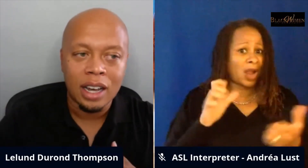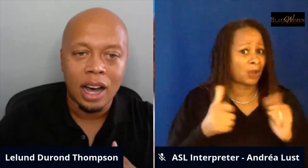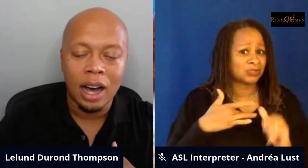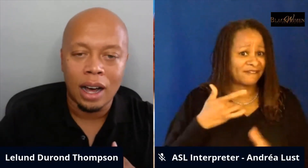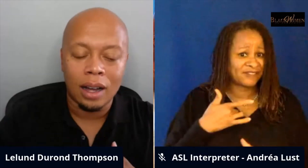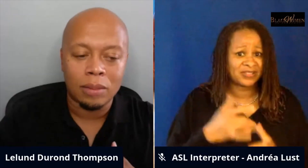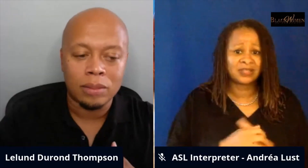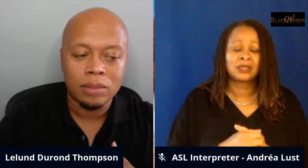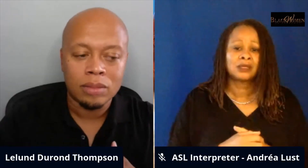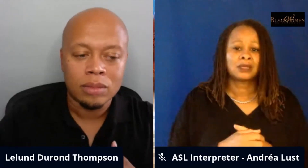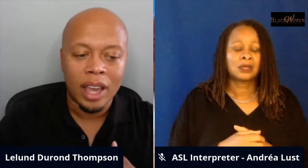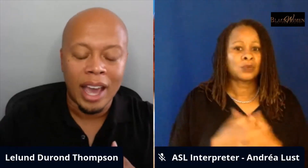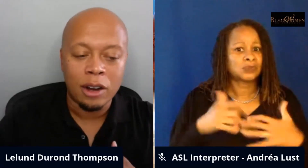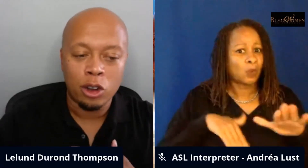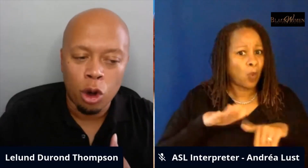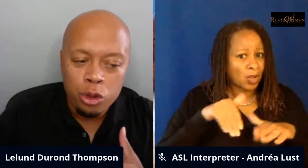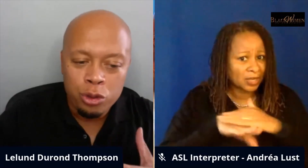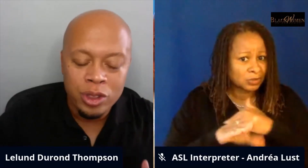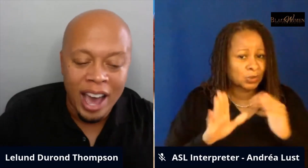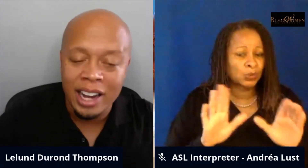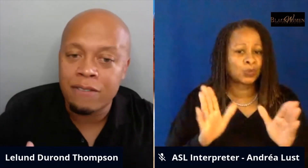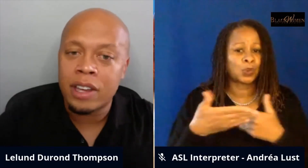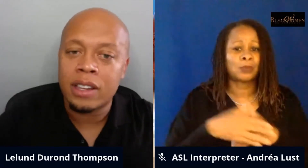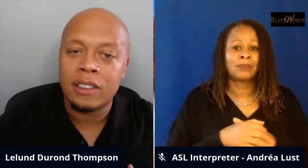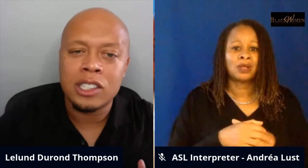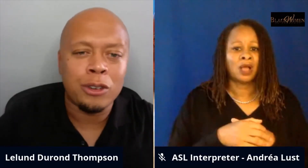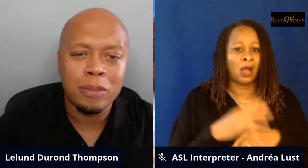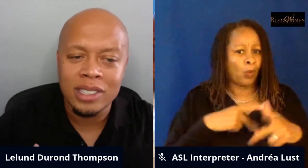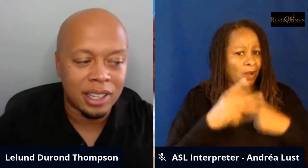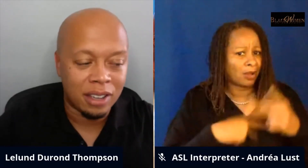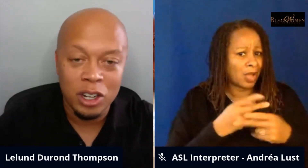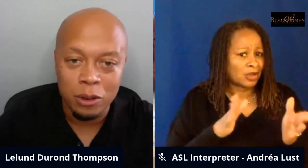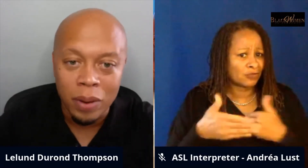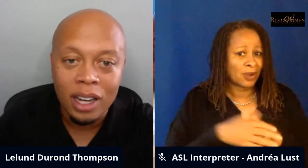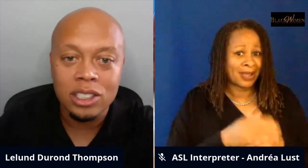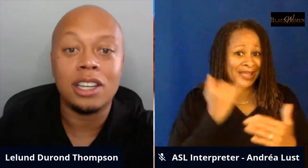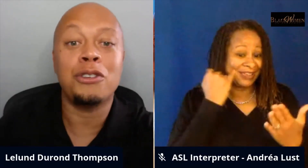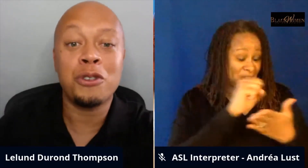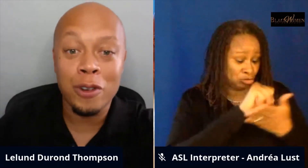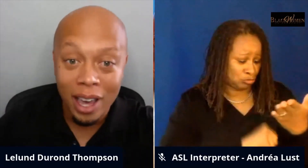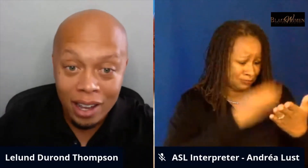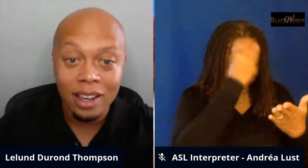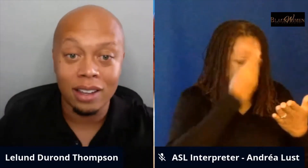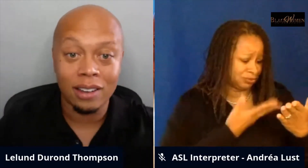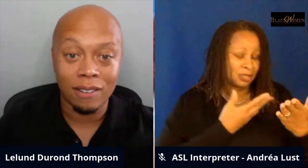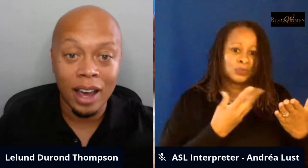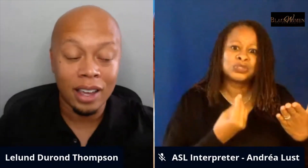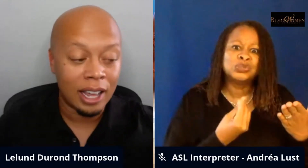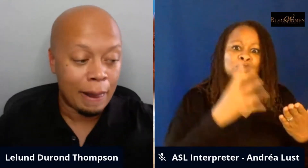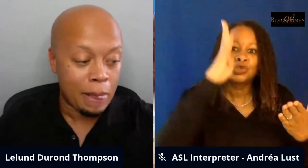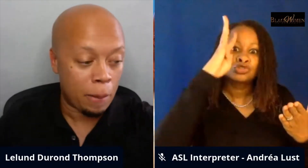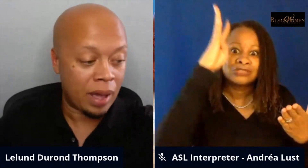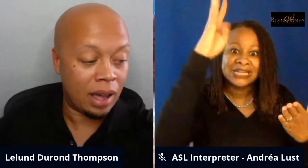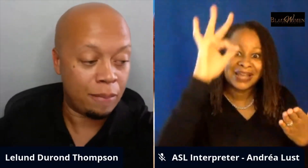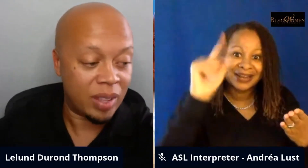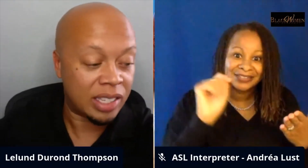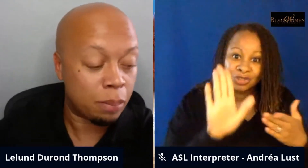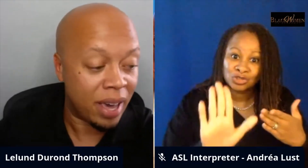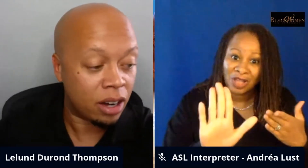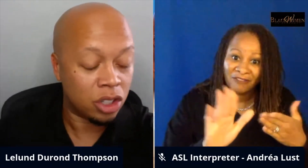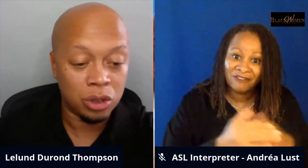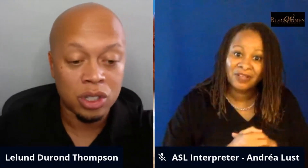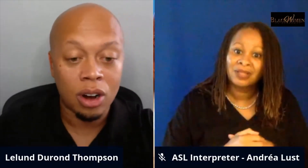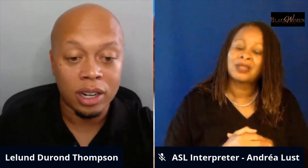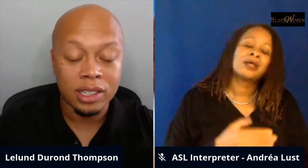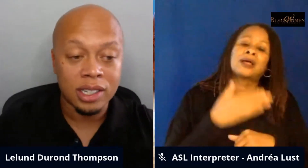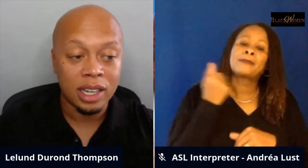feeling? And go through that. And if the script isn't giving you much, then you create it, right? It's